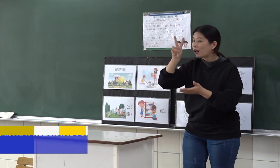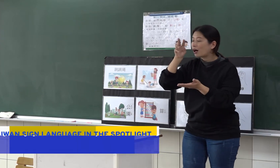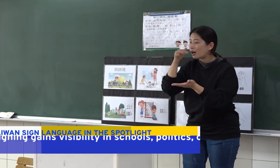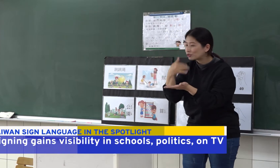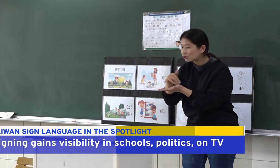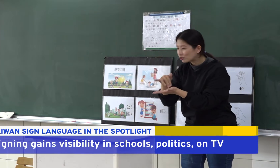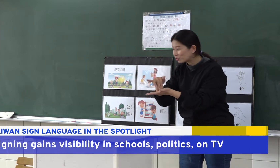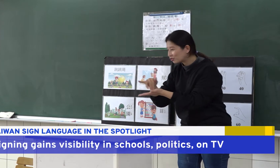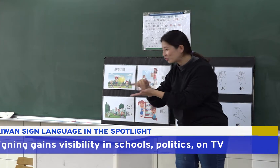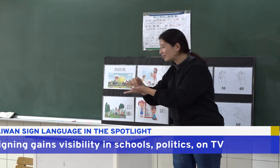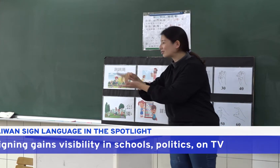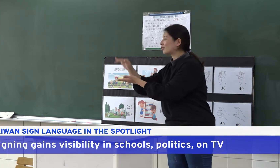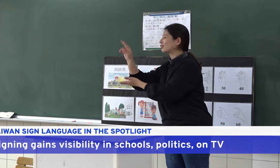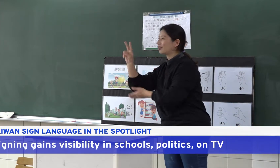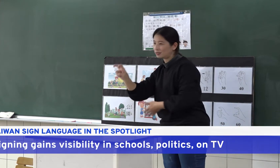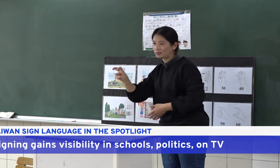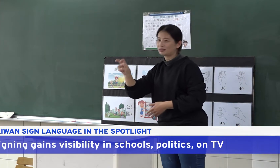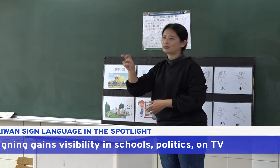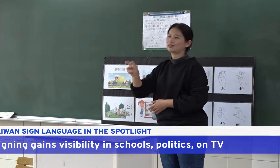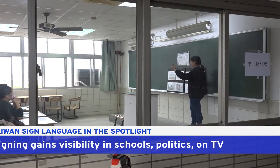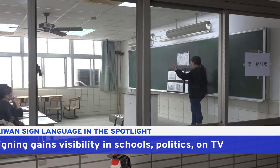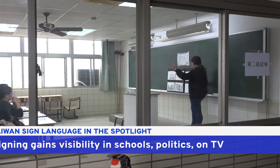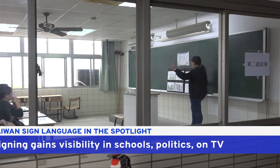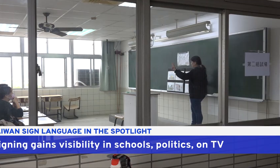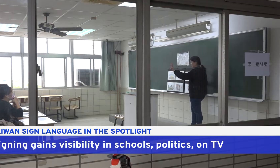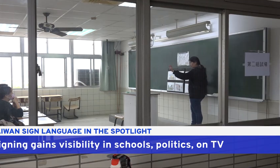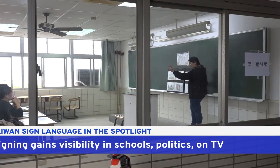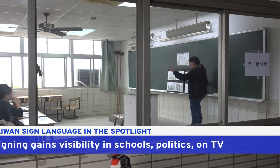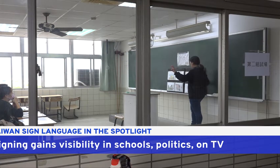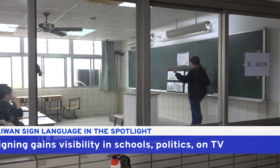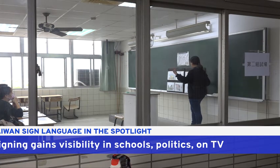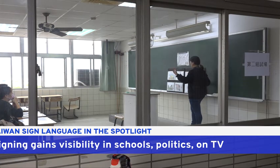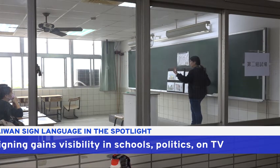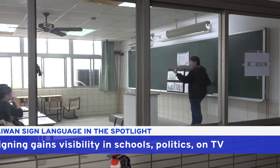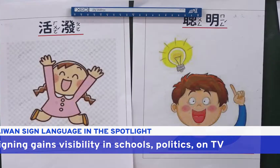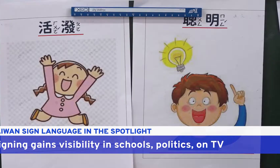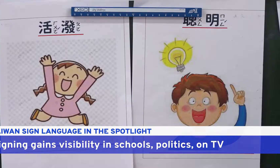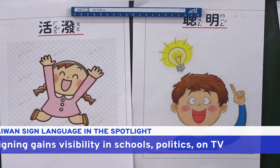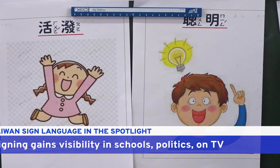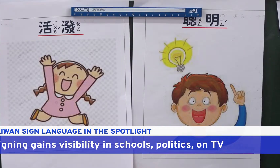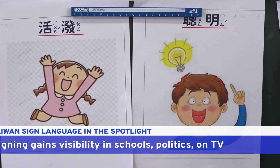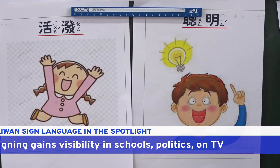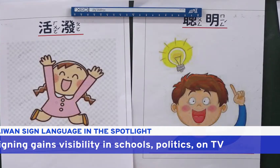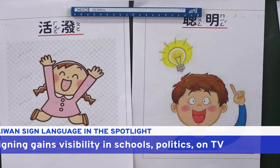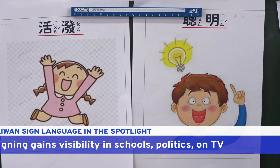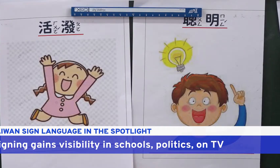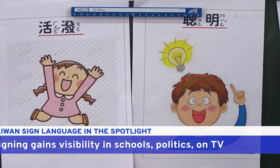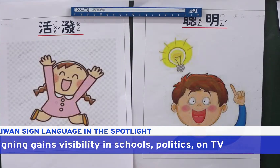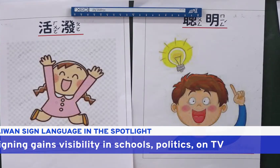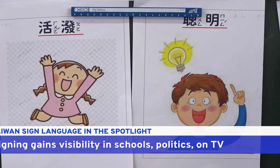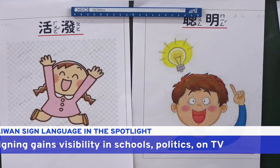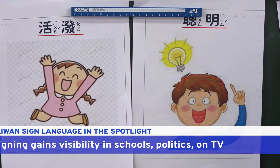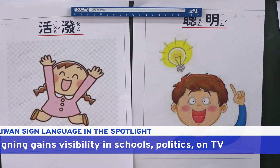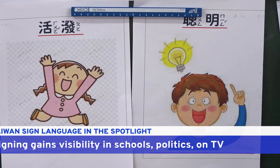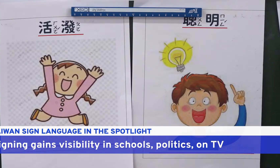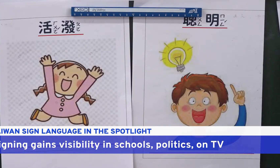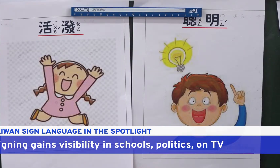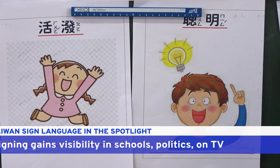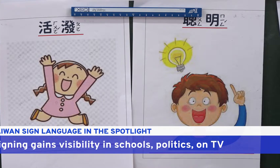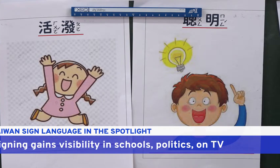Chen Yuyi's classroom is completely silent, and that's with good reason. Chen is giving a lesson in Taiwan Sign Language, which